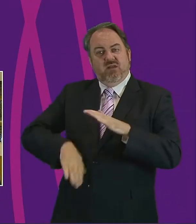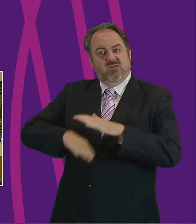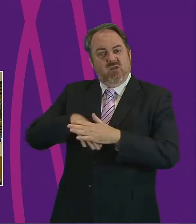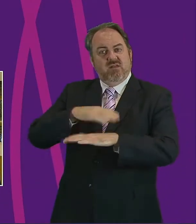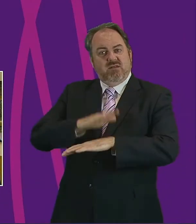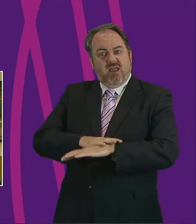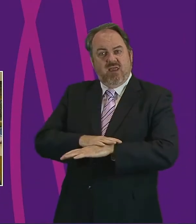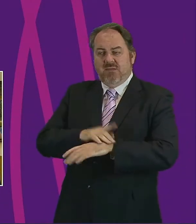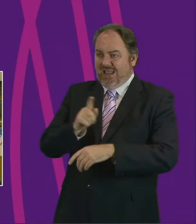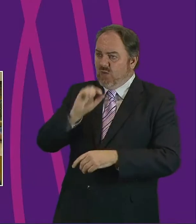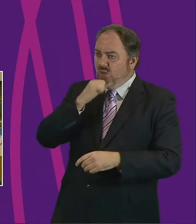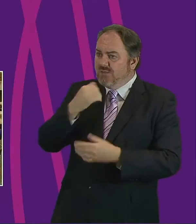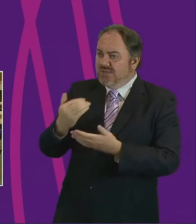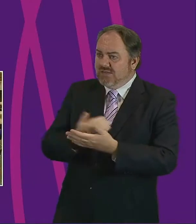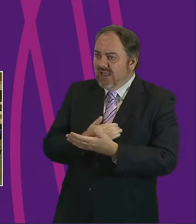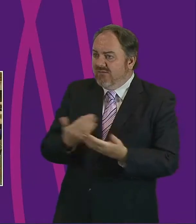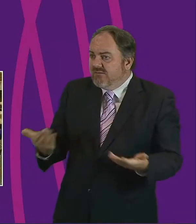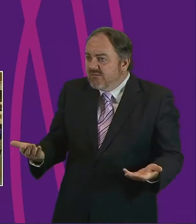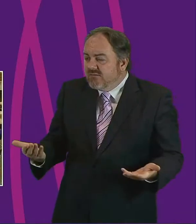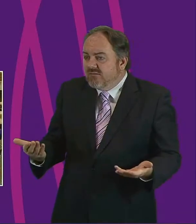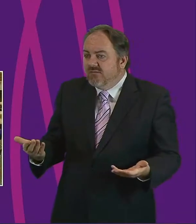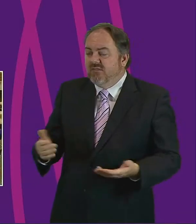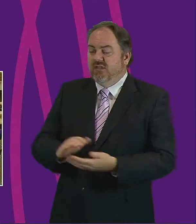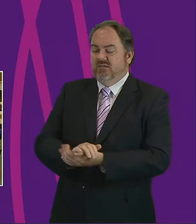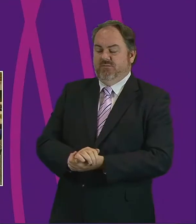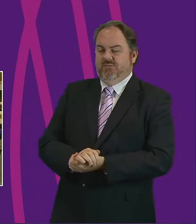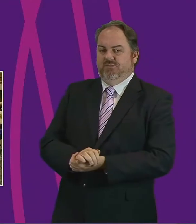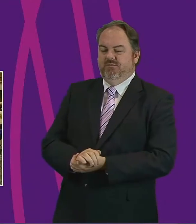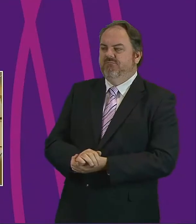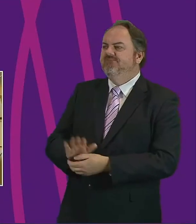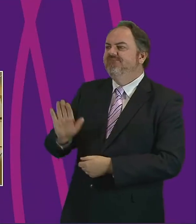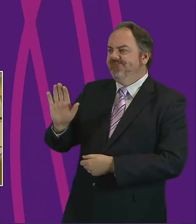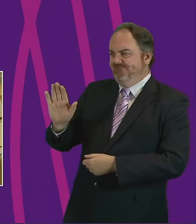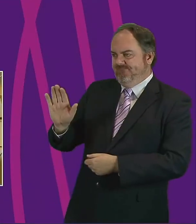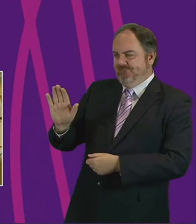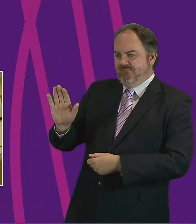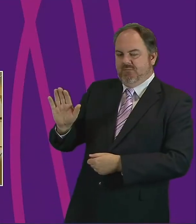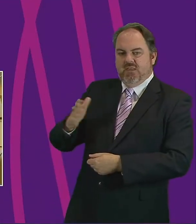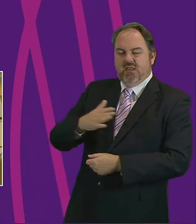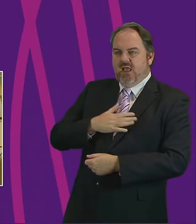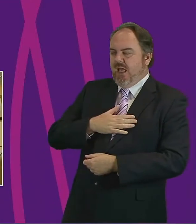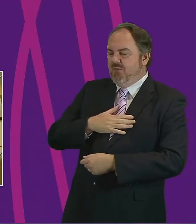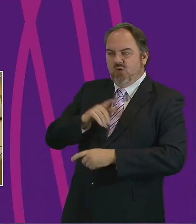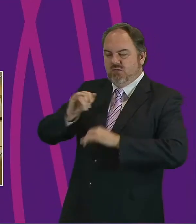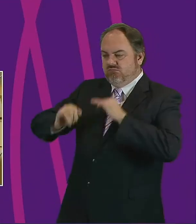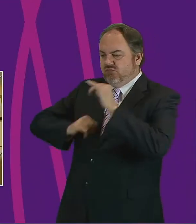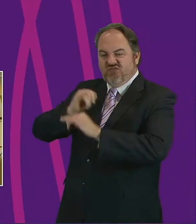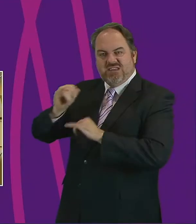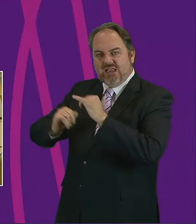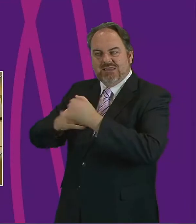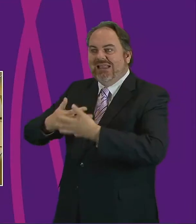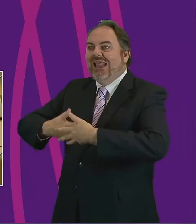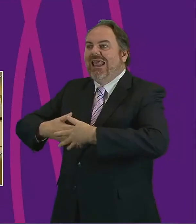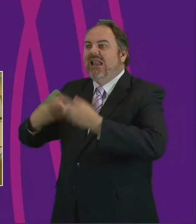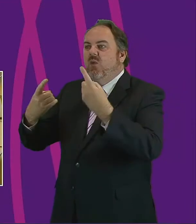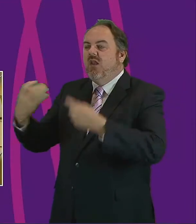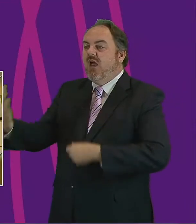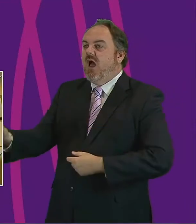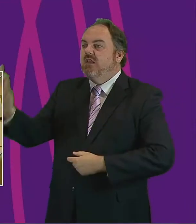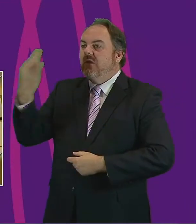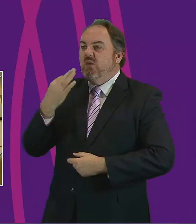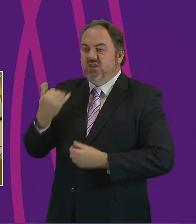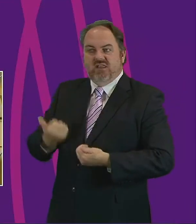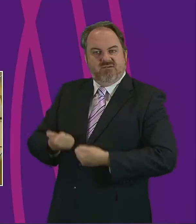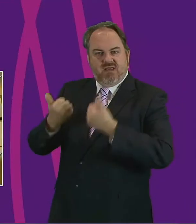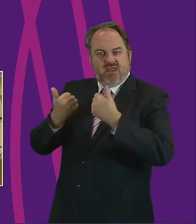option, if safe to do so? First Minister. Just for the record, Presiding Officer, I do not deprecate anybody who asks questions. I deprecate people